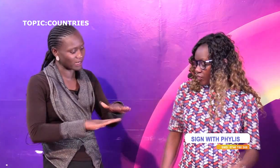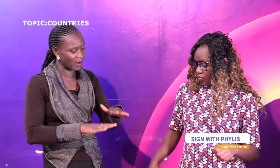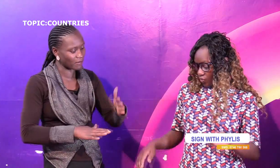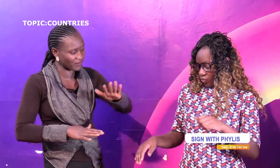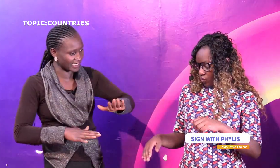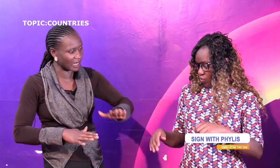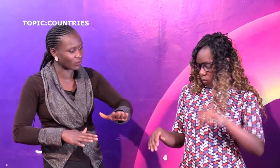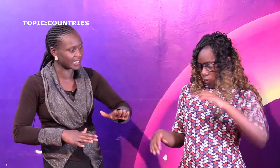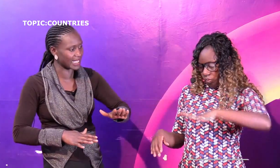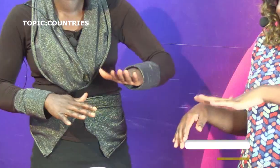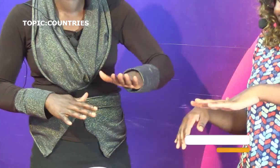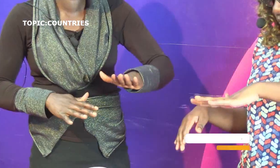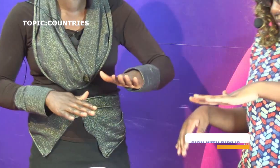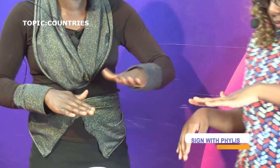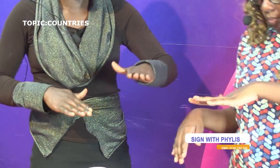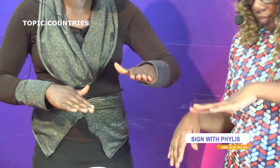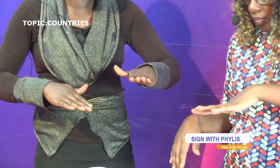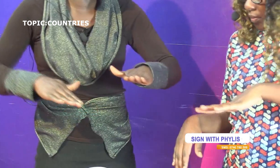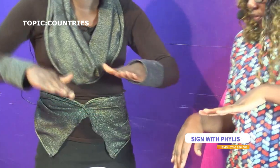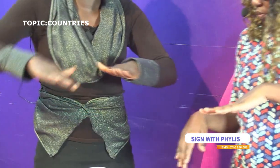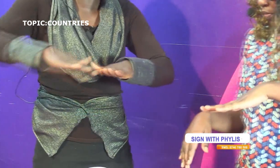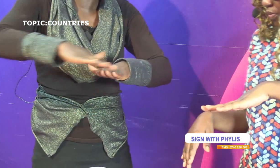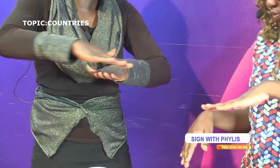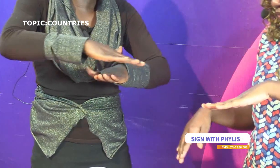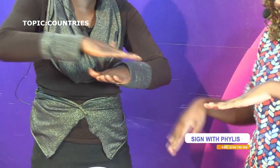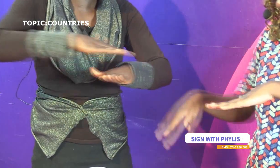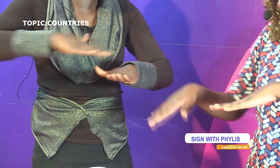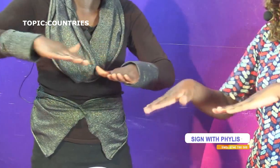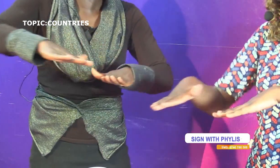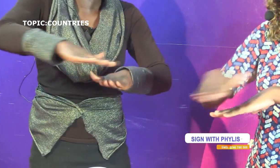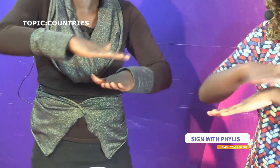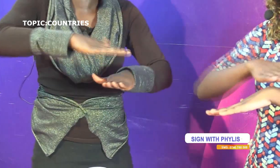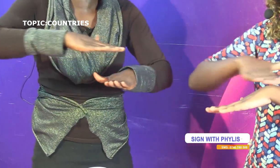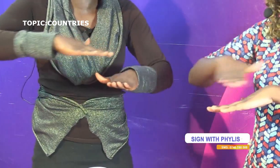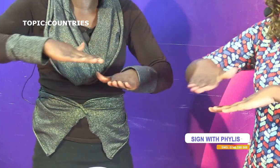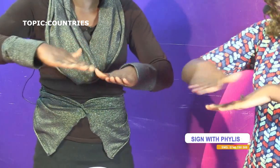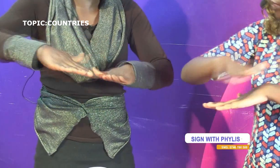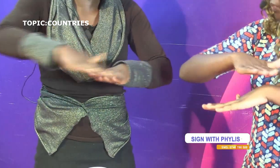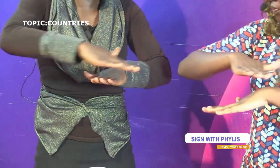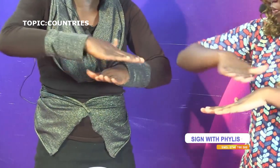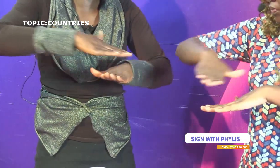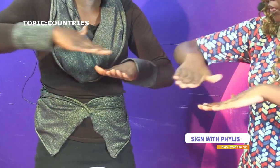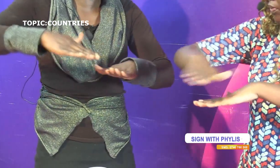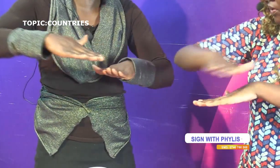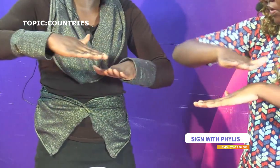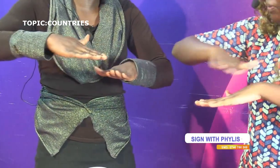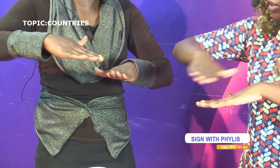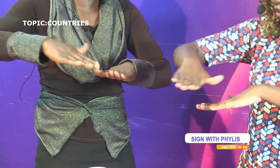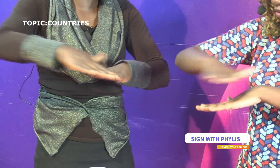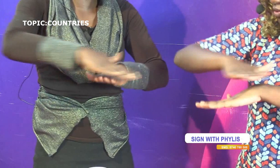facing downwards like this. So you're making something like a circle using the other palm. So peninsula.